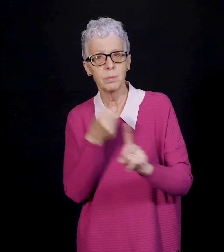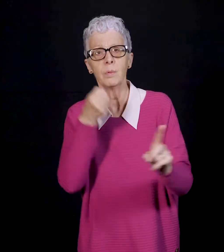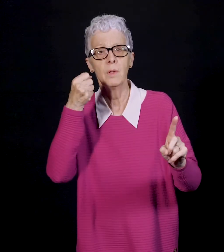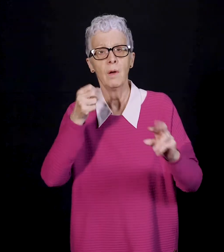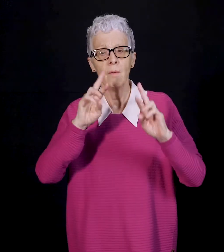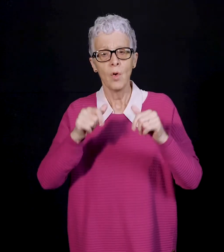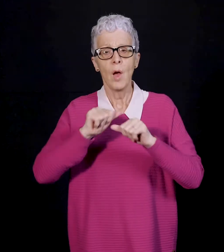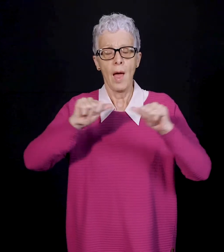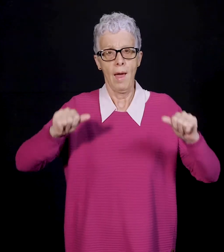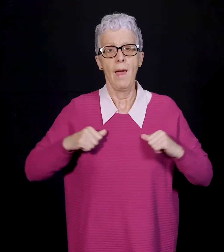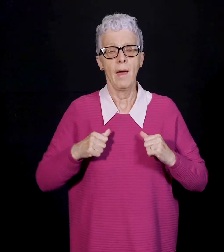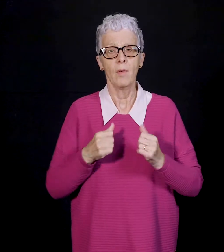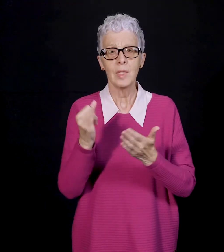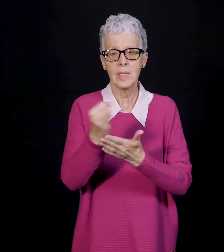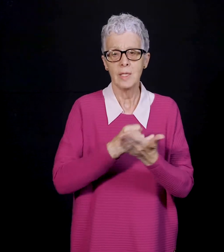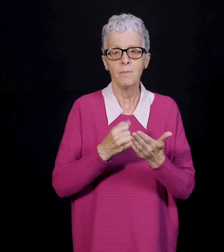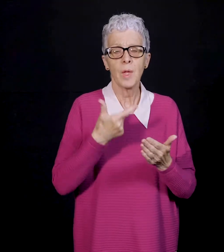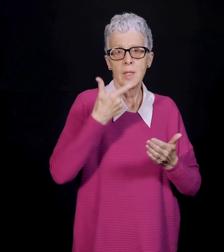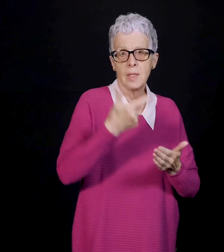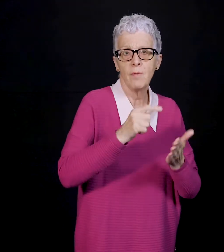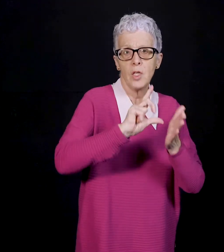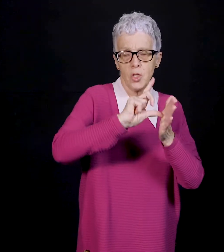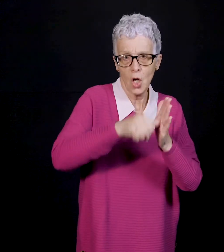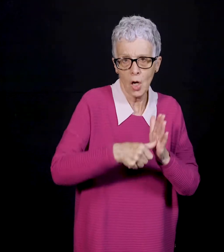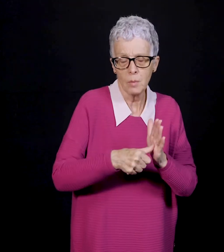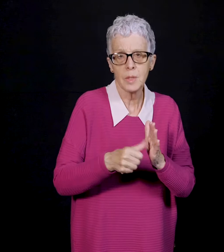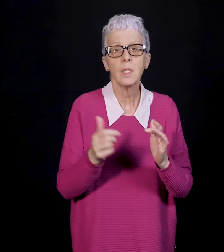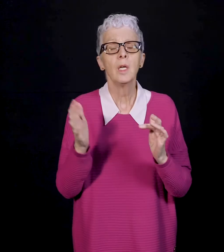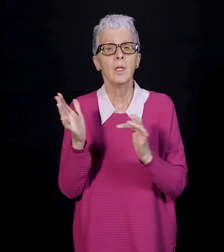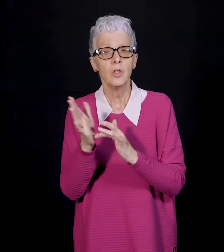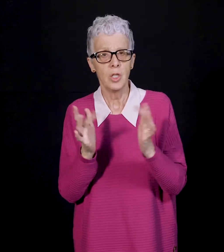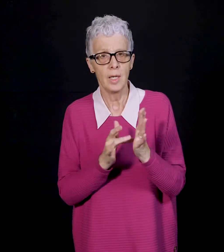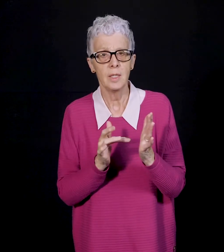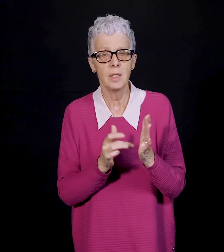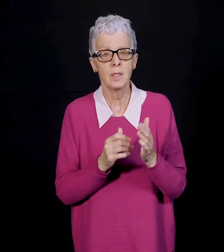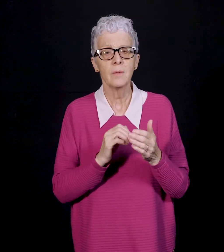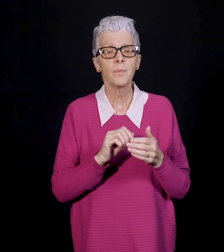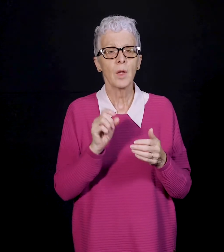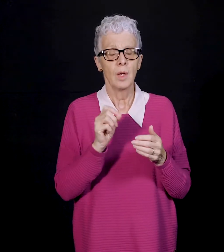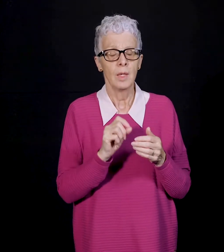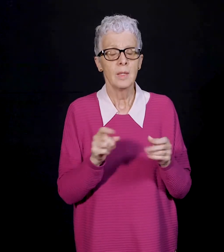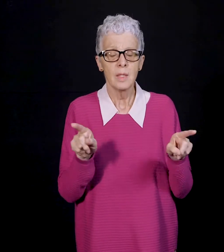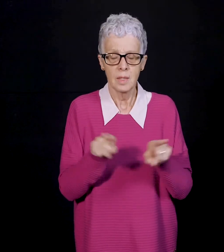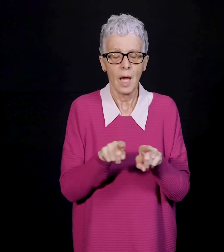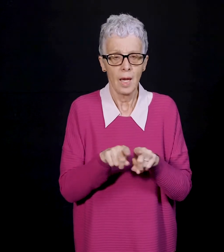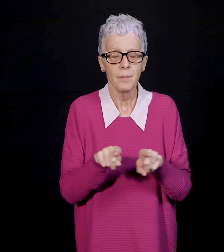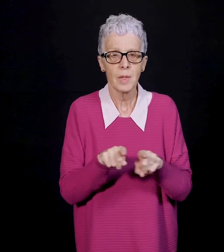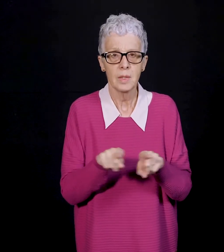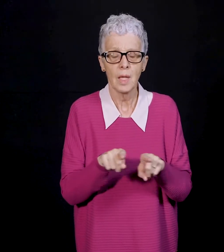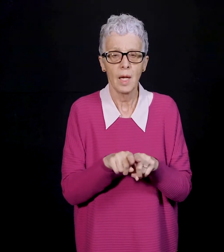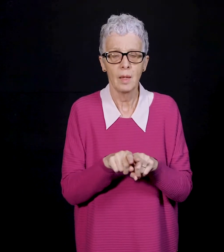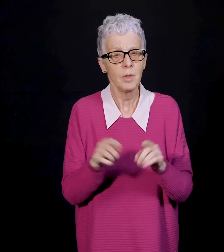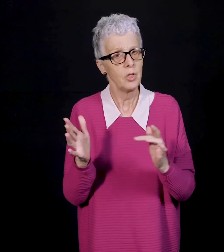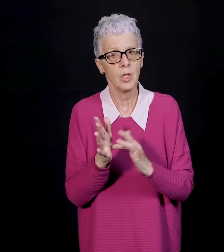the blood was shed. It was flicked upon the atonement cover. Seven different occasions Jesus gave up his